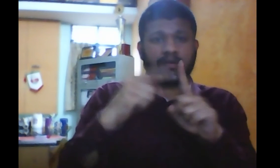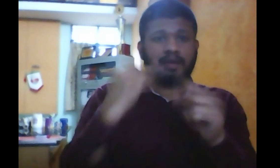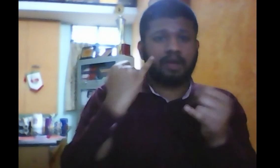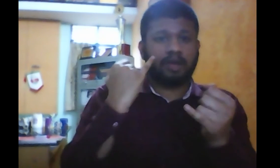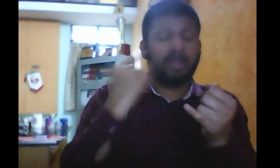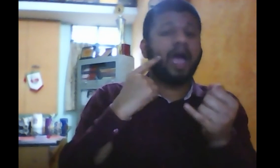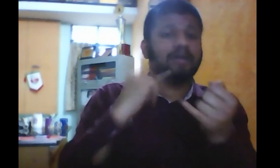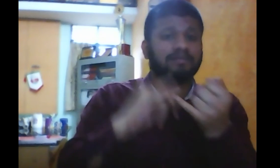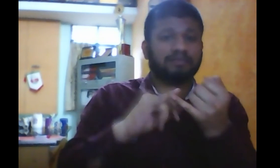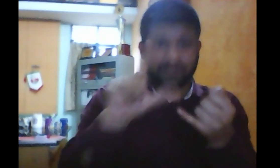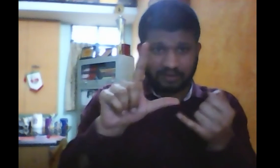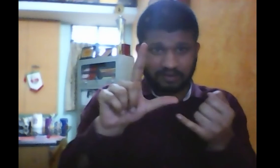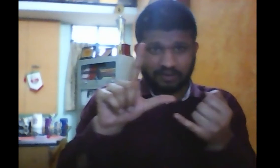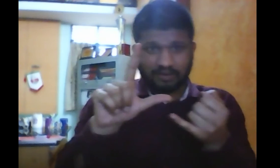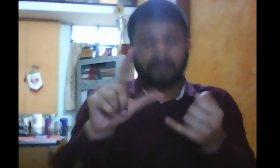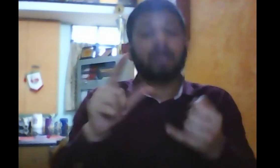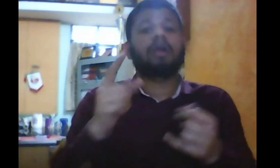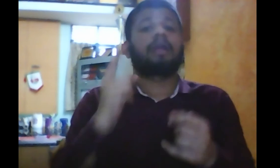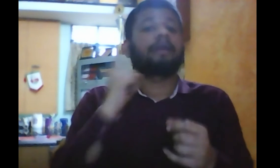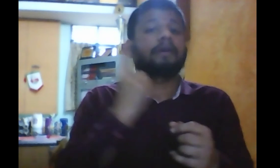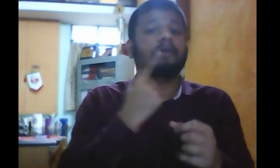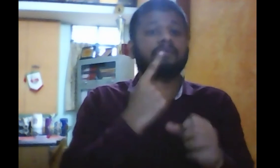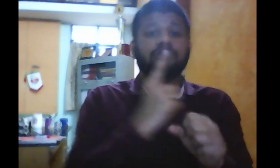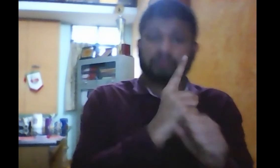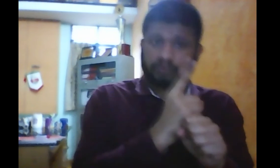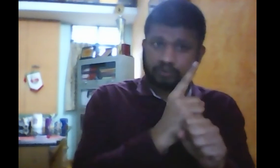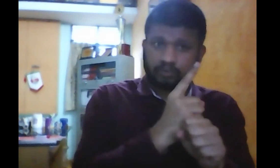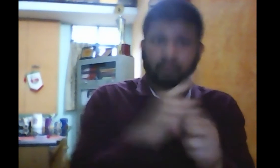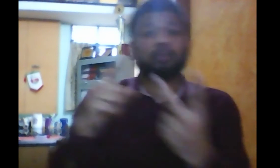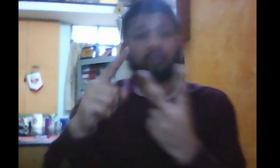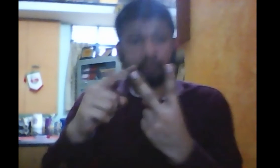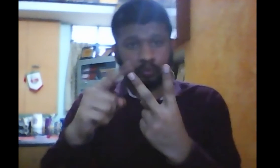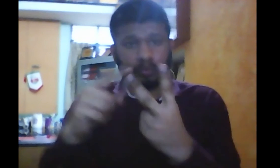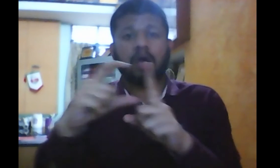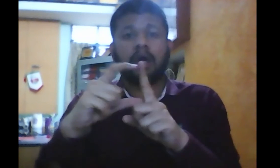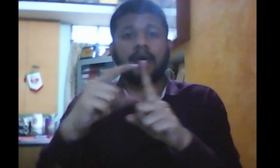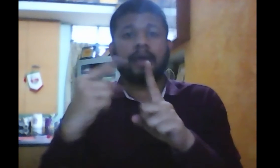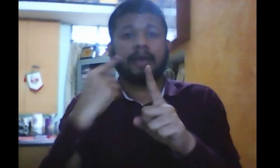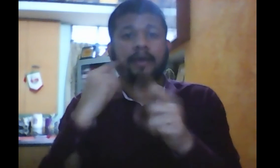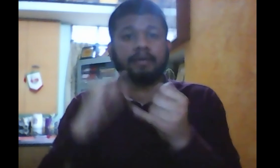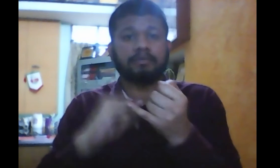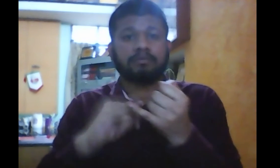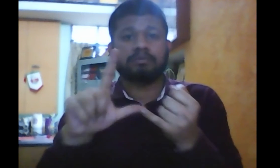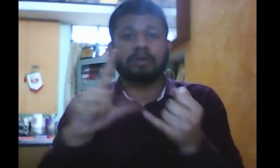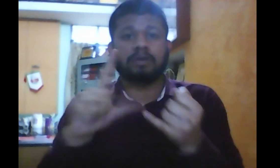start, DTISL, which is Diploma in Indian Sign Language Teaching. It is only for deaf